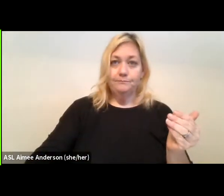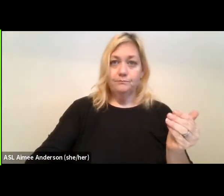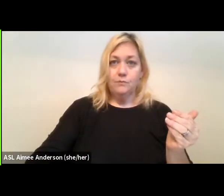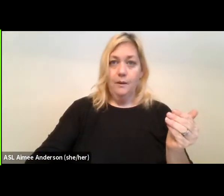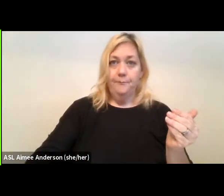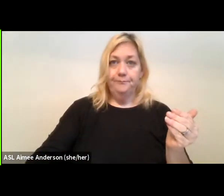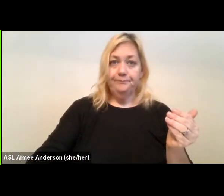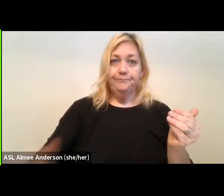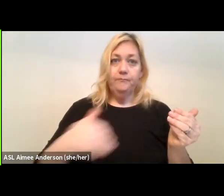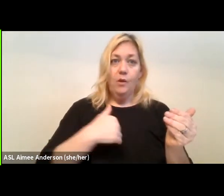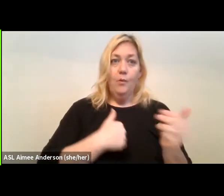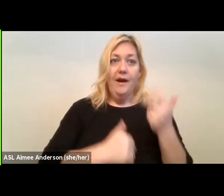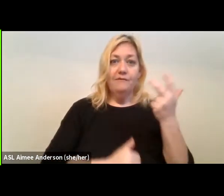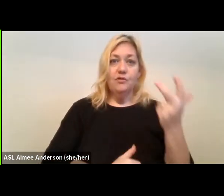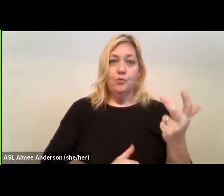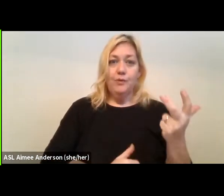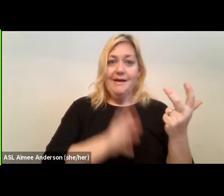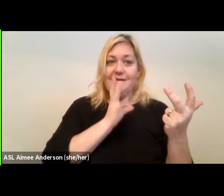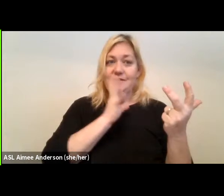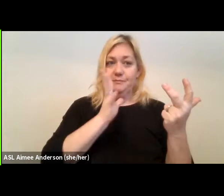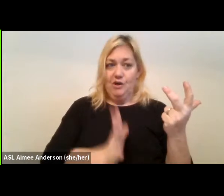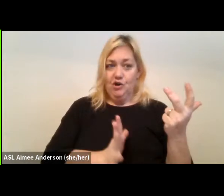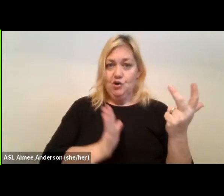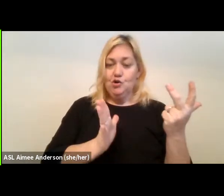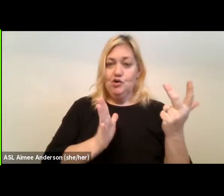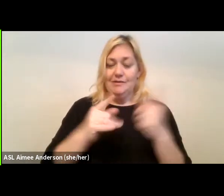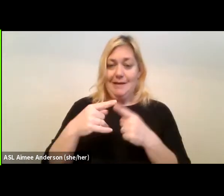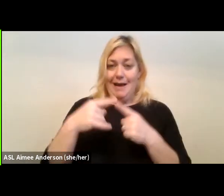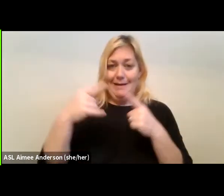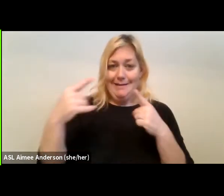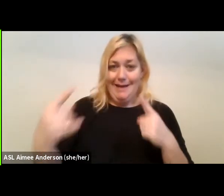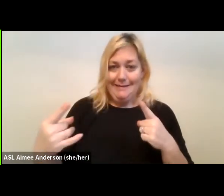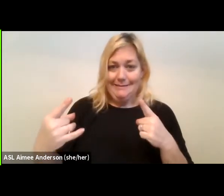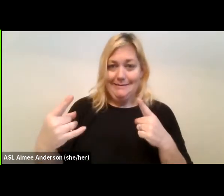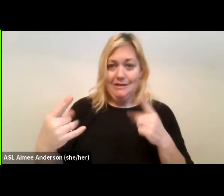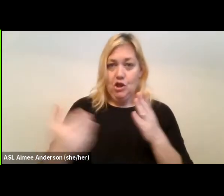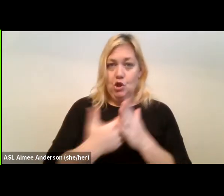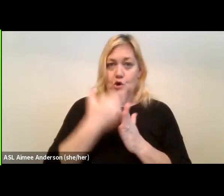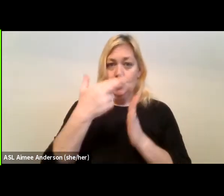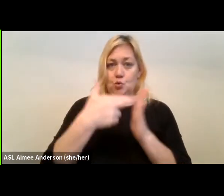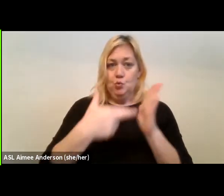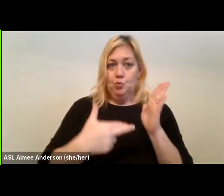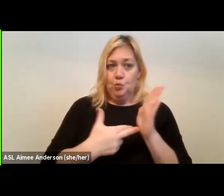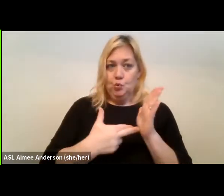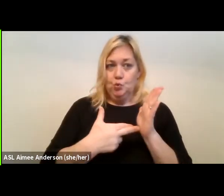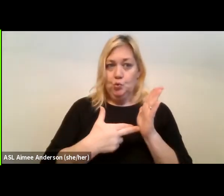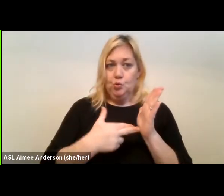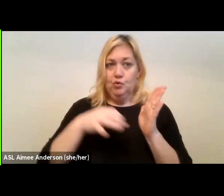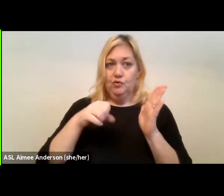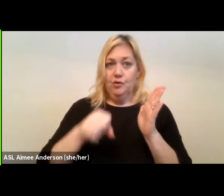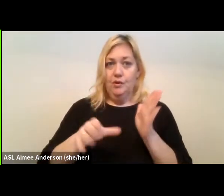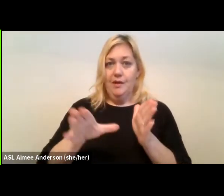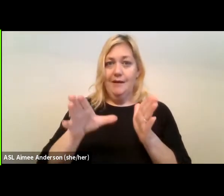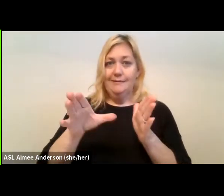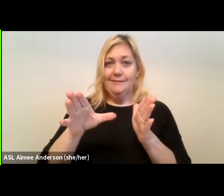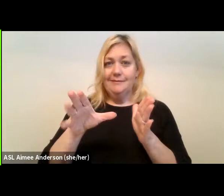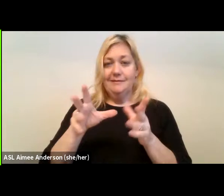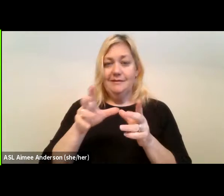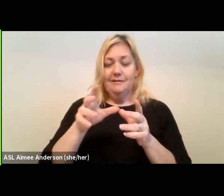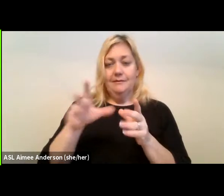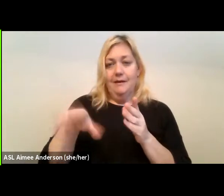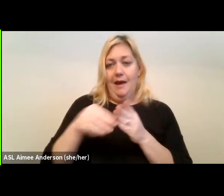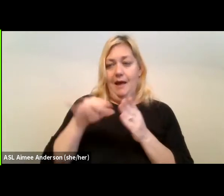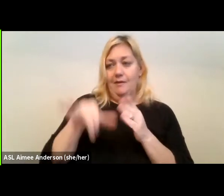3 speakers against the rules. So let's take, and we'll have 2 more speakers